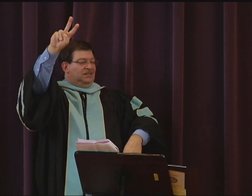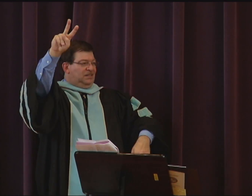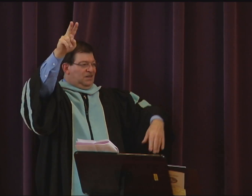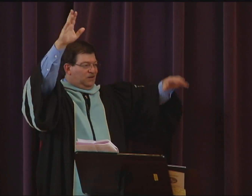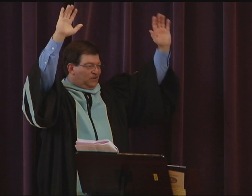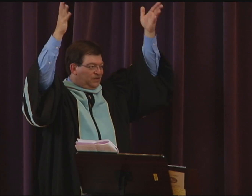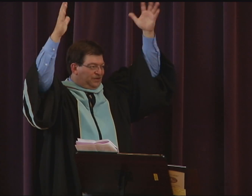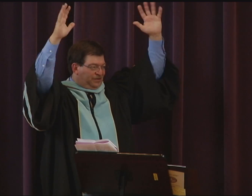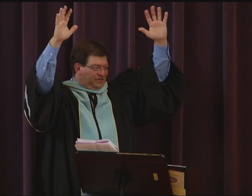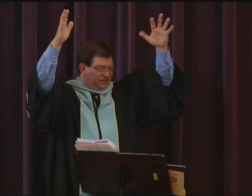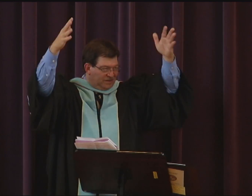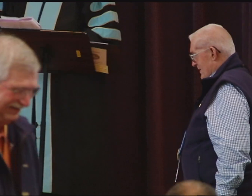next is Robert.